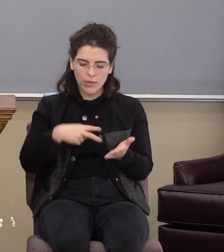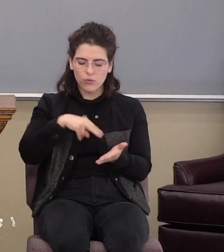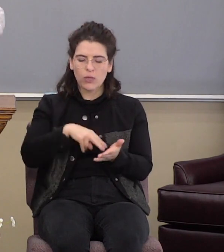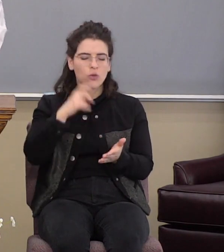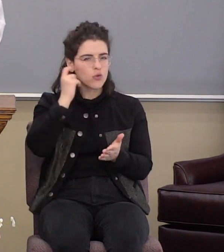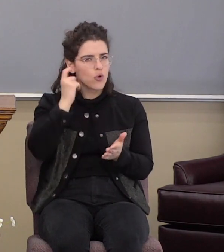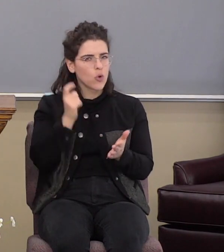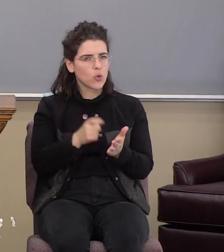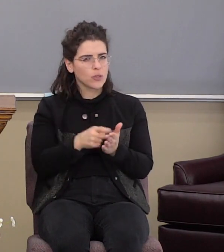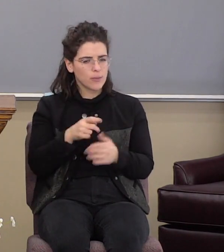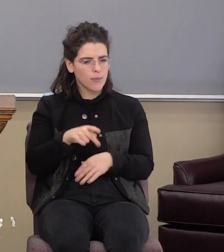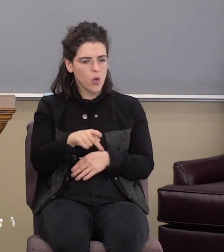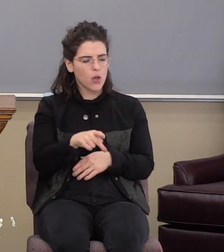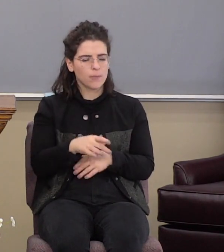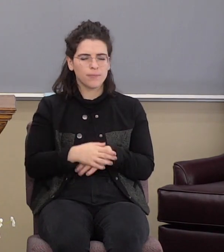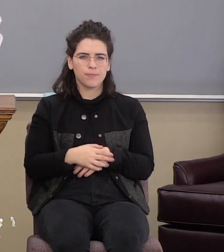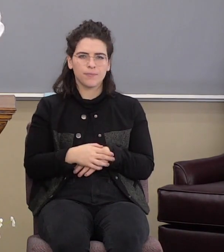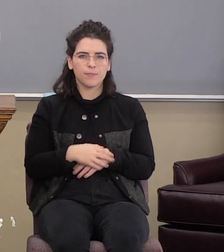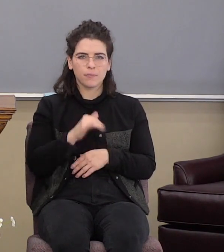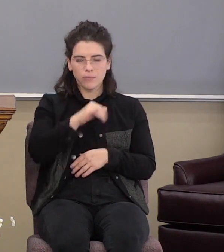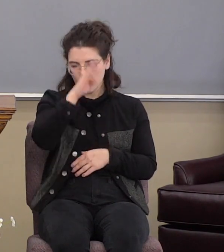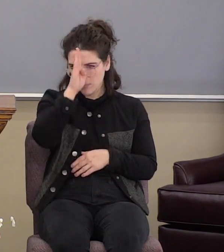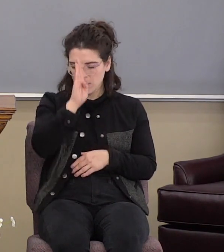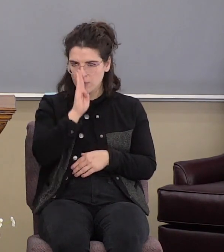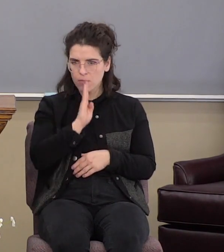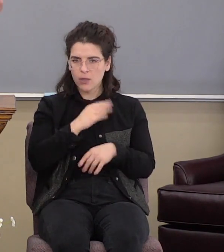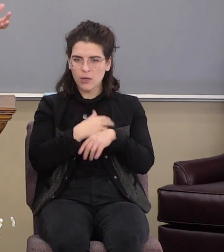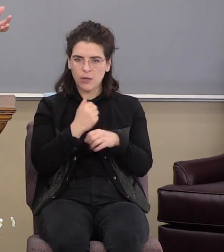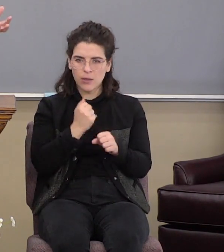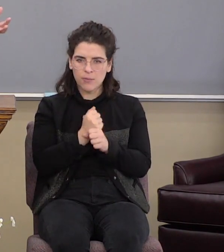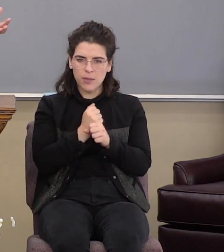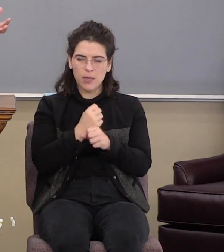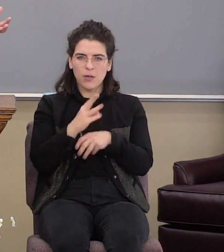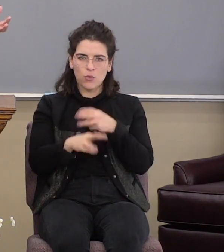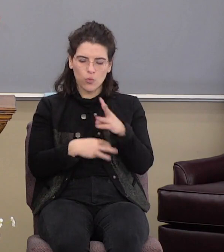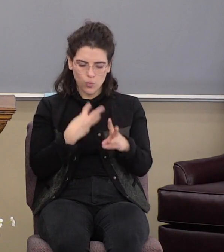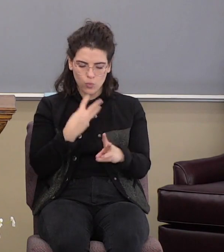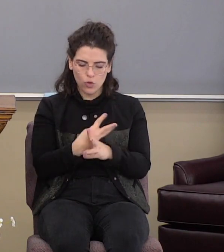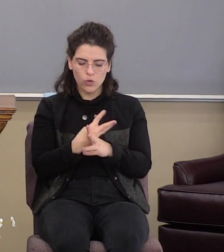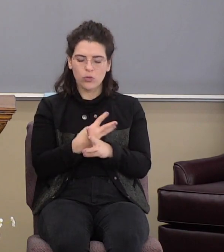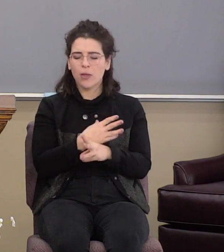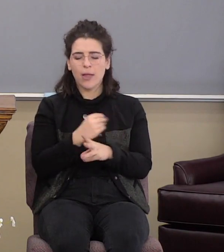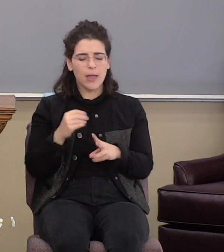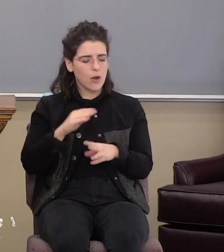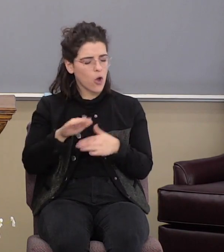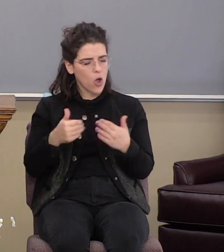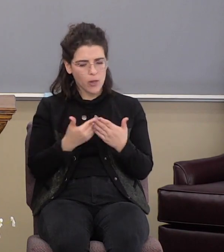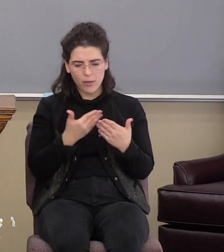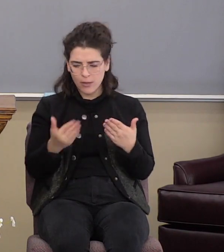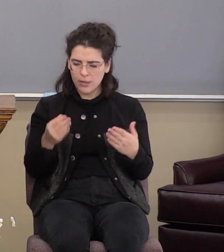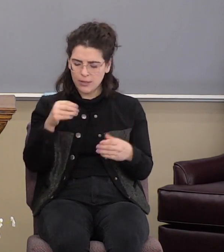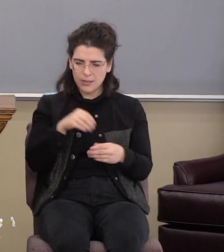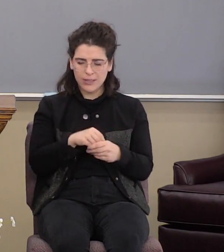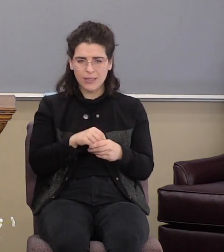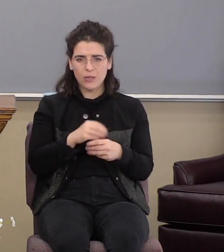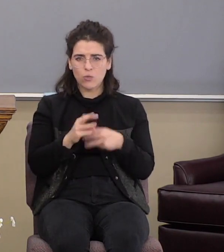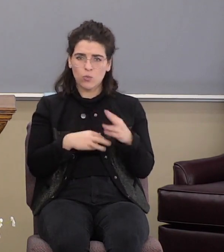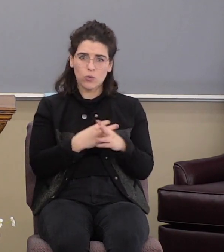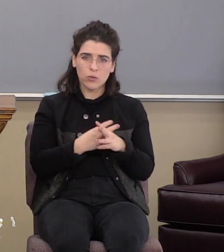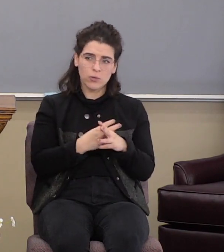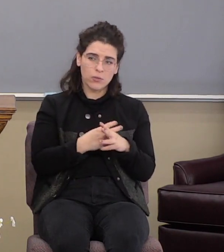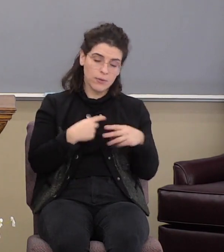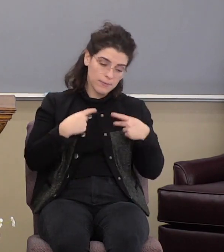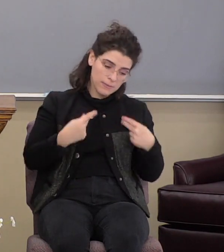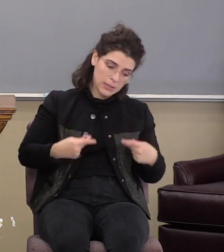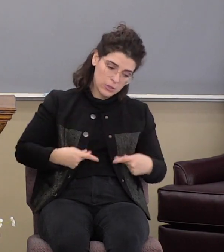Verse 24, God that made the world, and all things therein, physical or